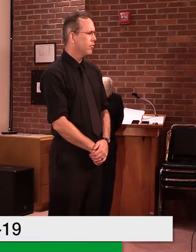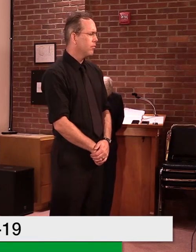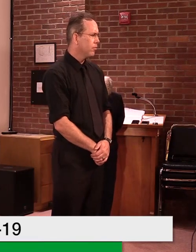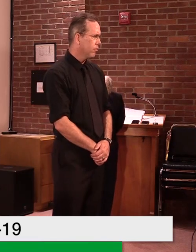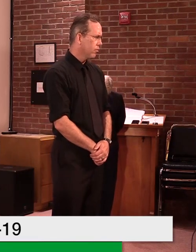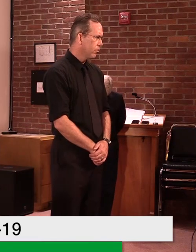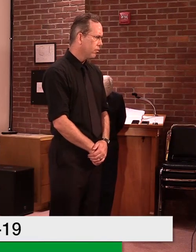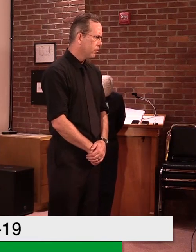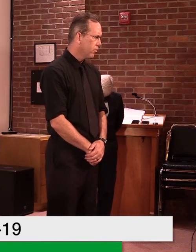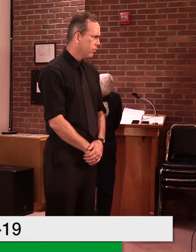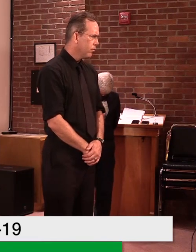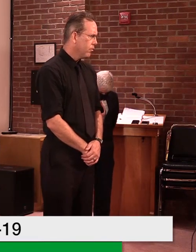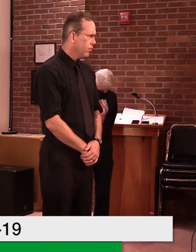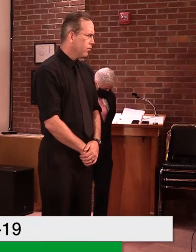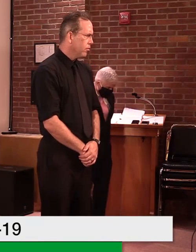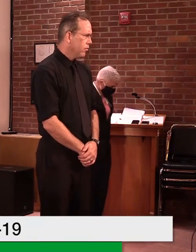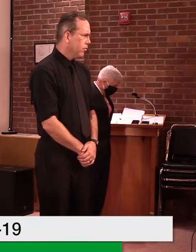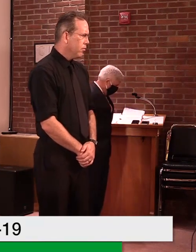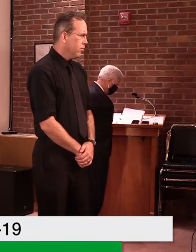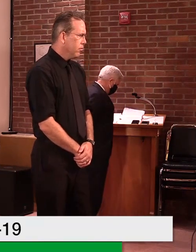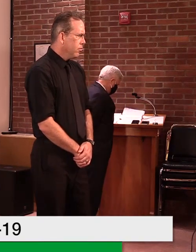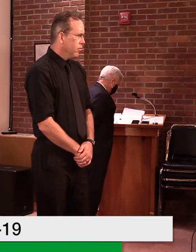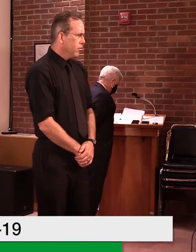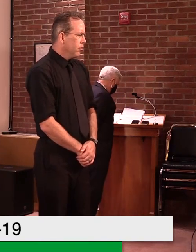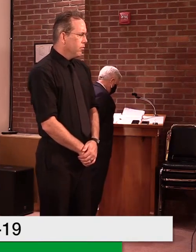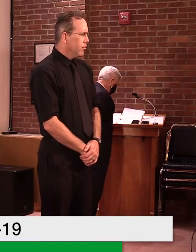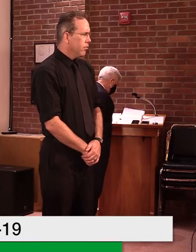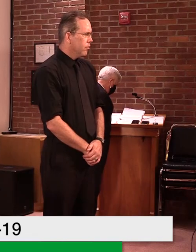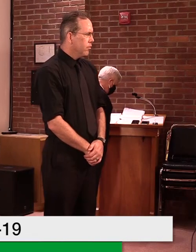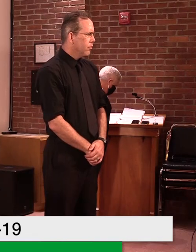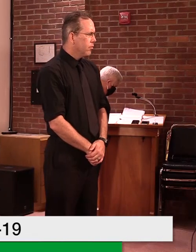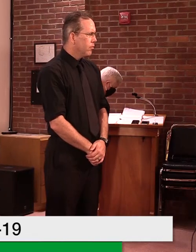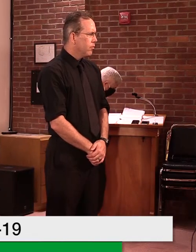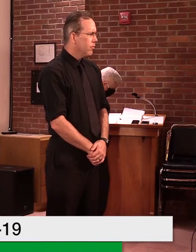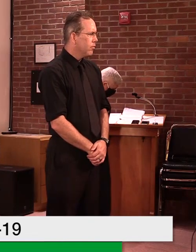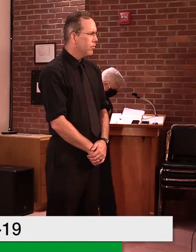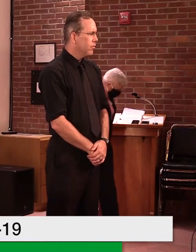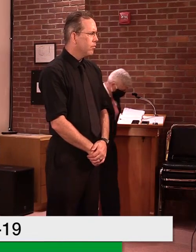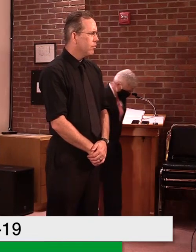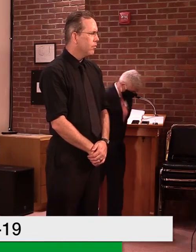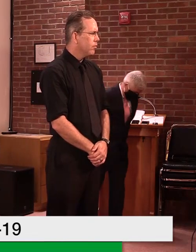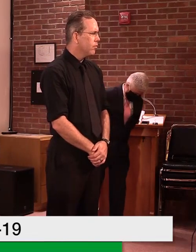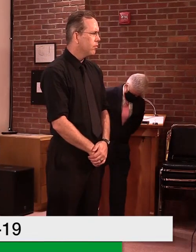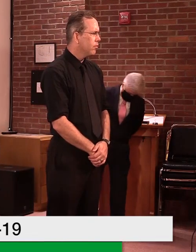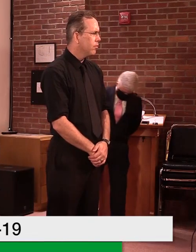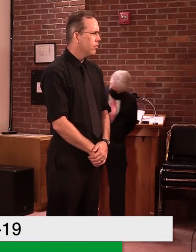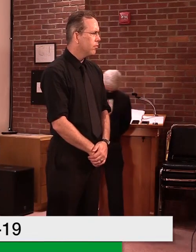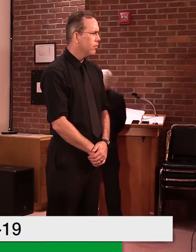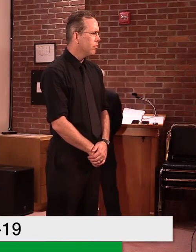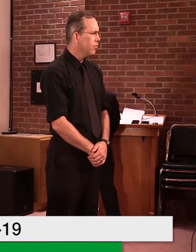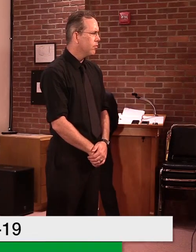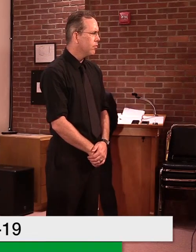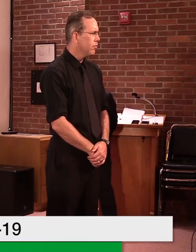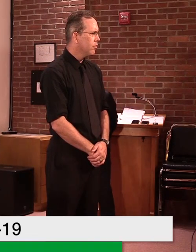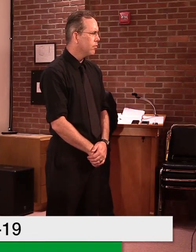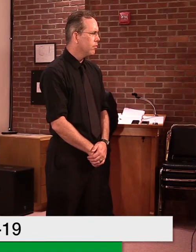been fortunate enough to have remained at 14 cases during the